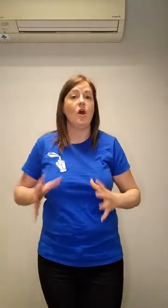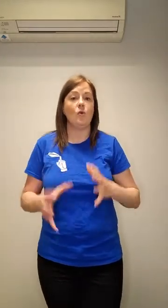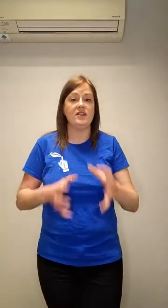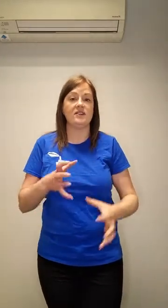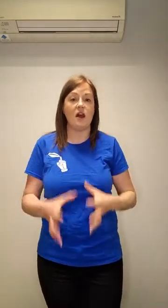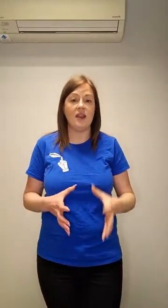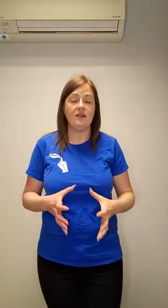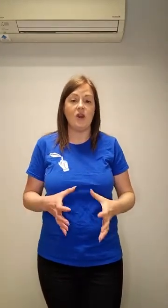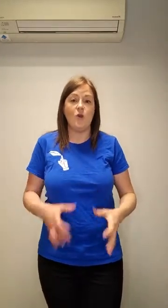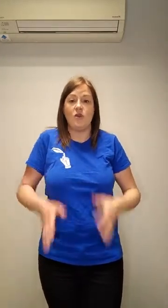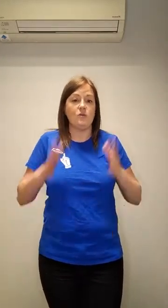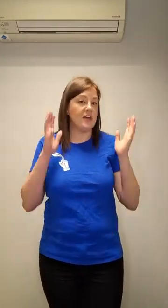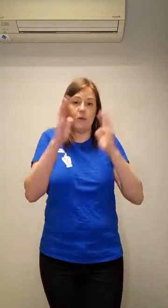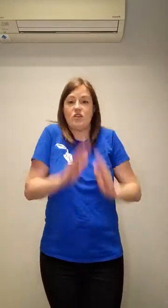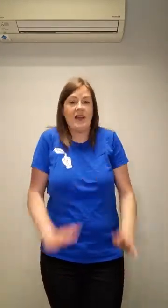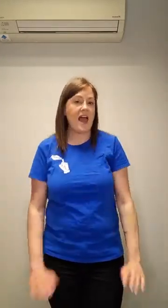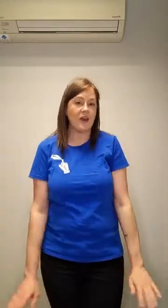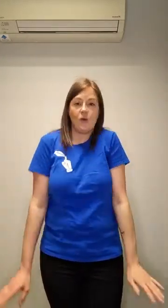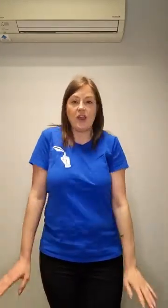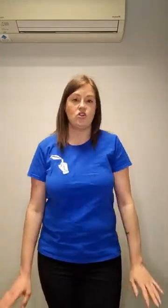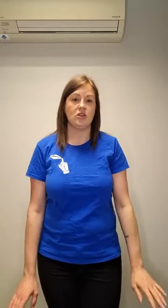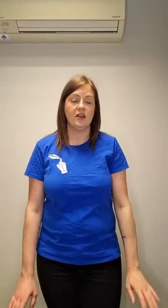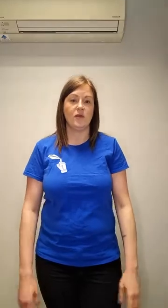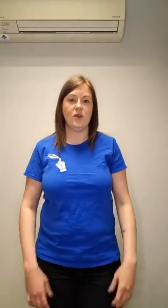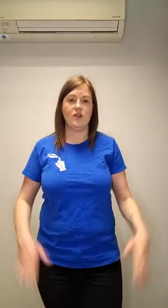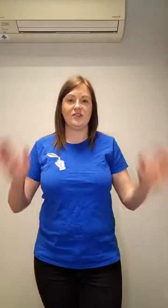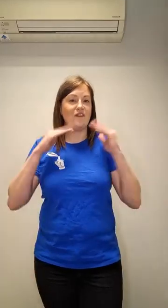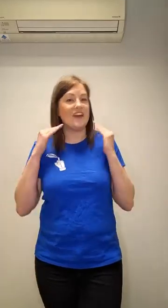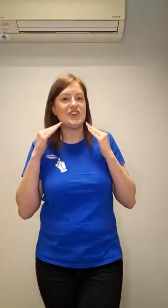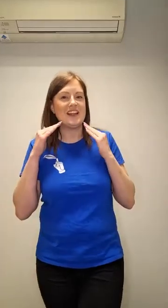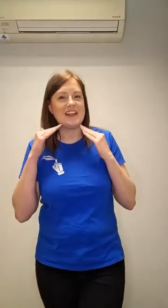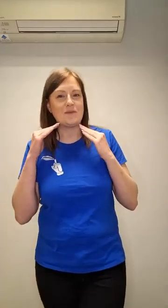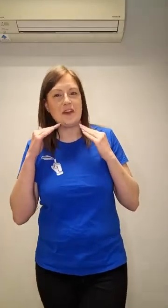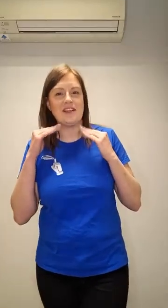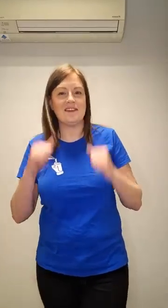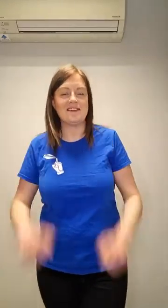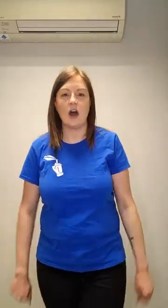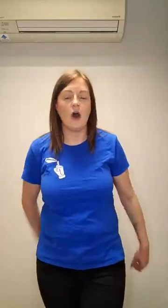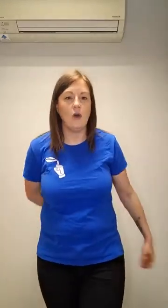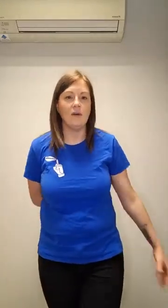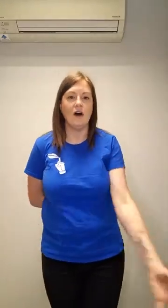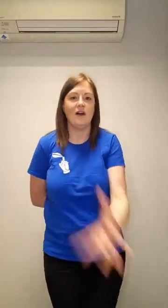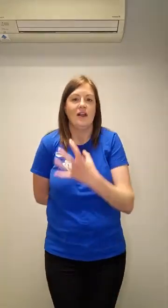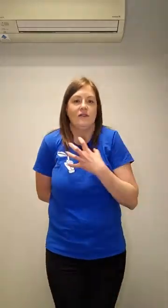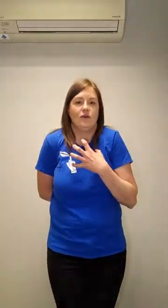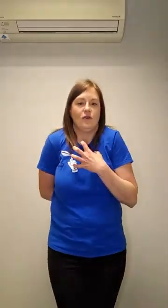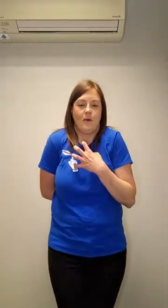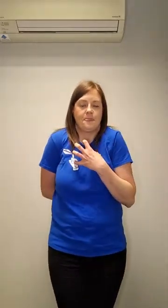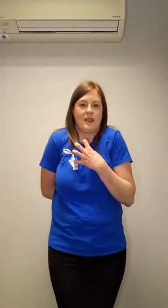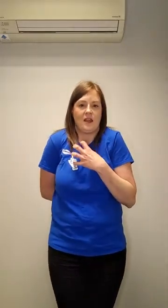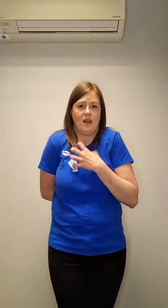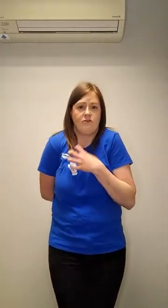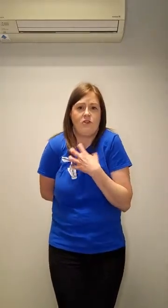we sign, we use our body language, we use our facial expressions, the whole lot for